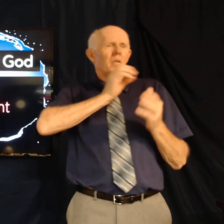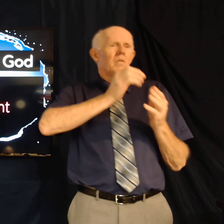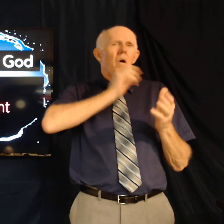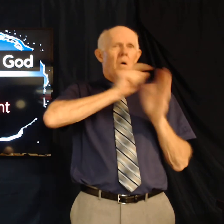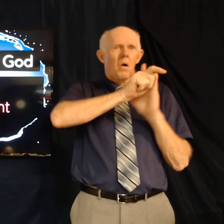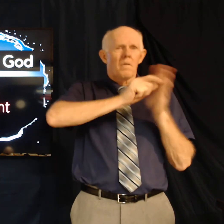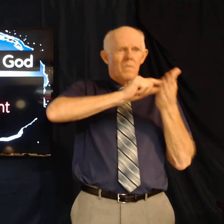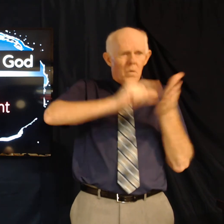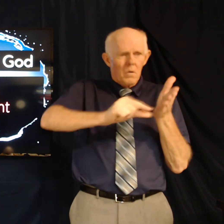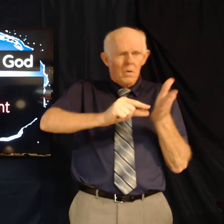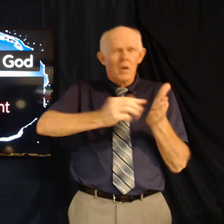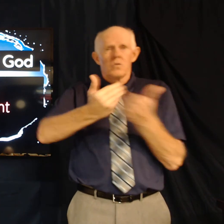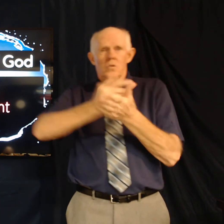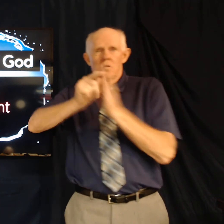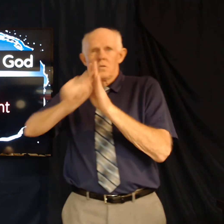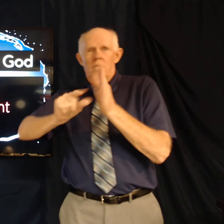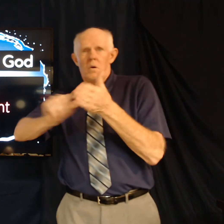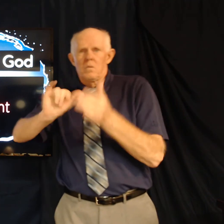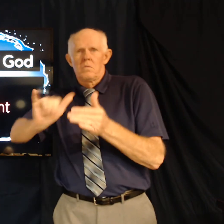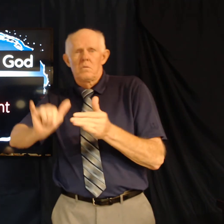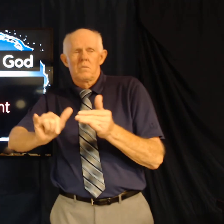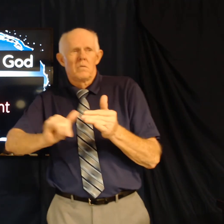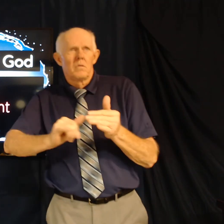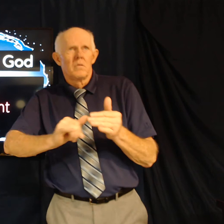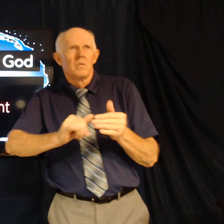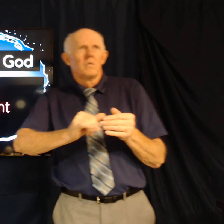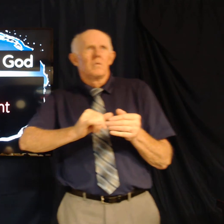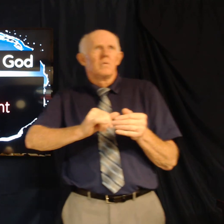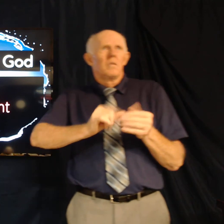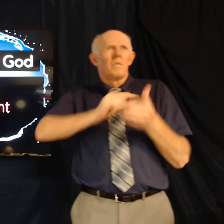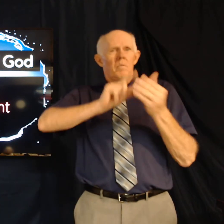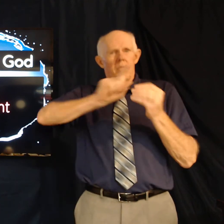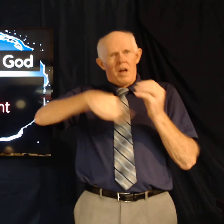In the Old Testament and in the New Testament,